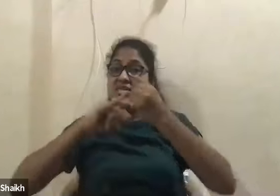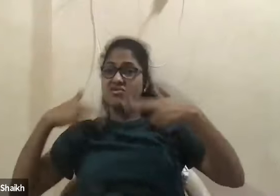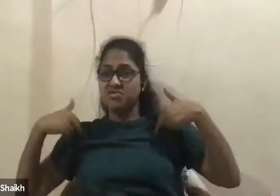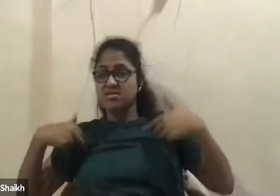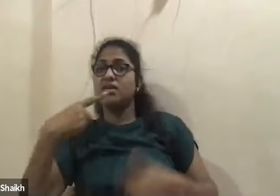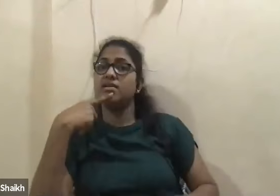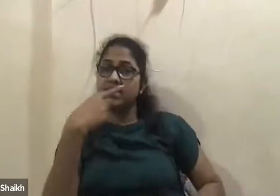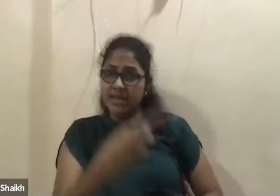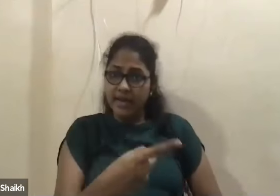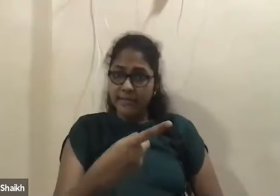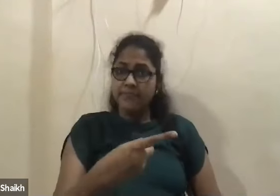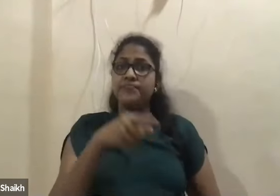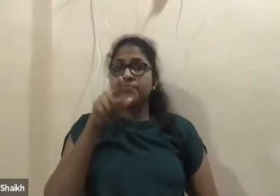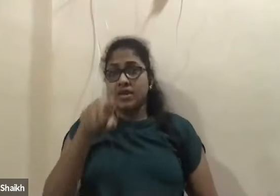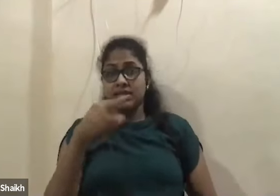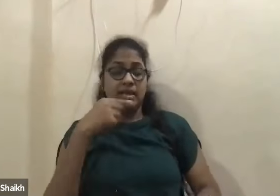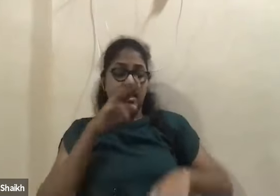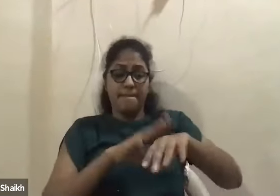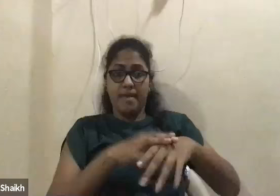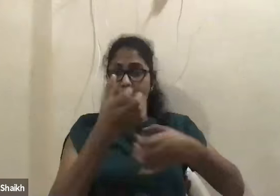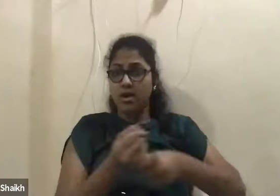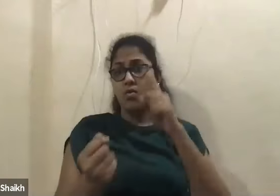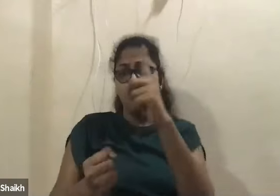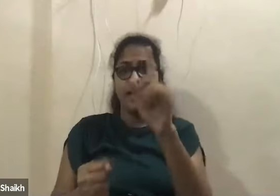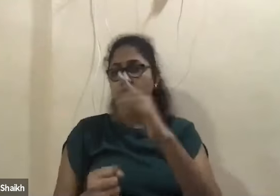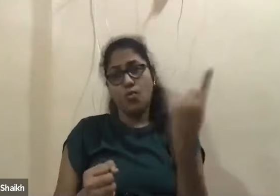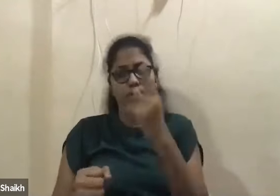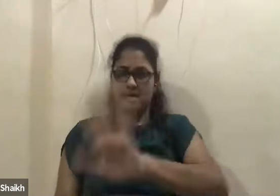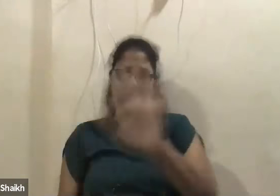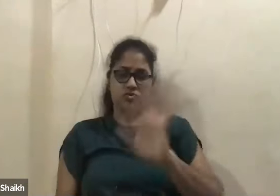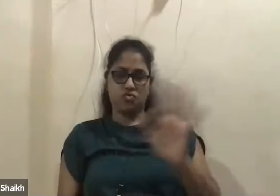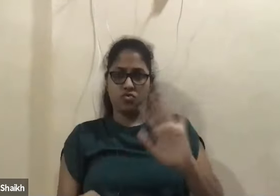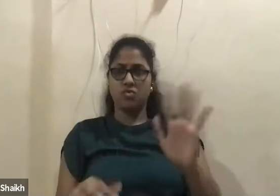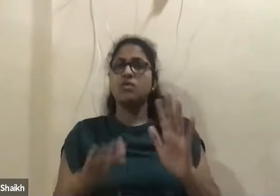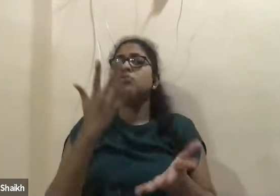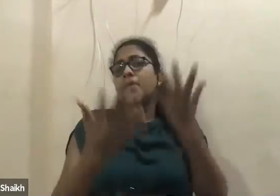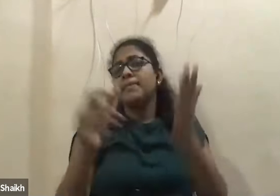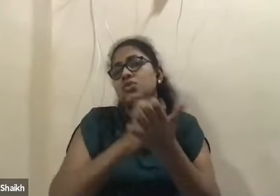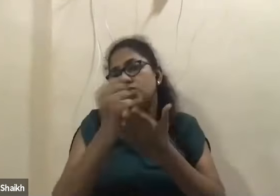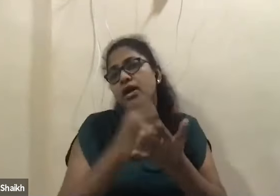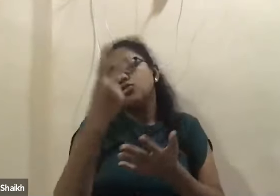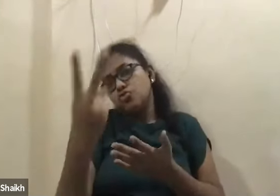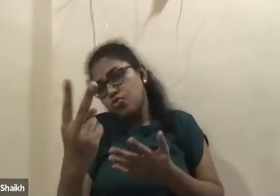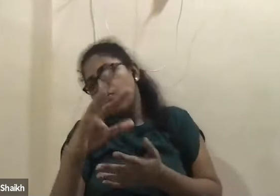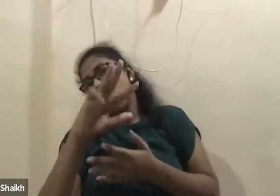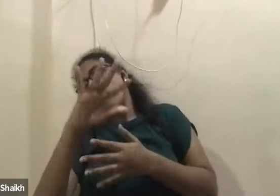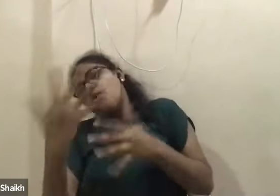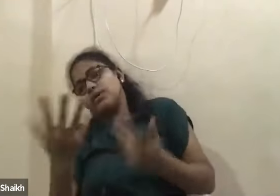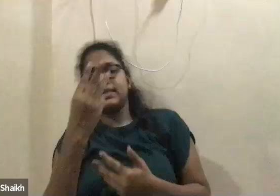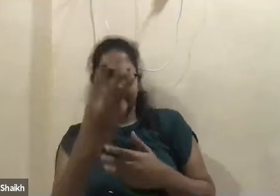ideally you should not have just one trustee. So when you have 2 or 3 trustees, you have 3 trustees, for example, then